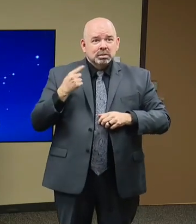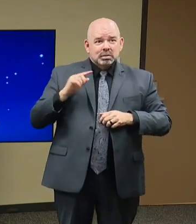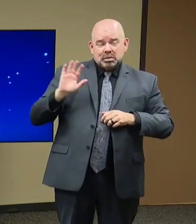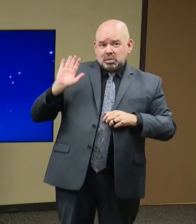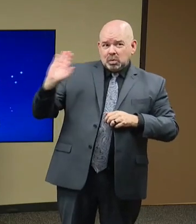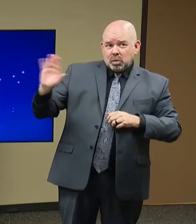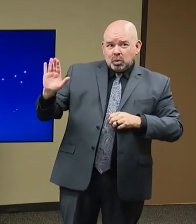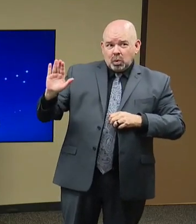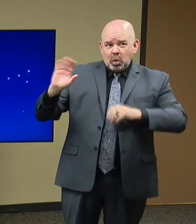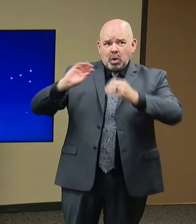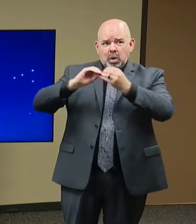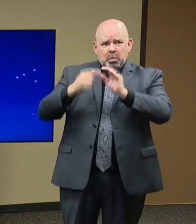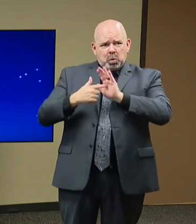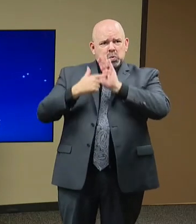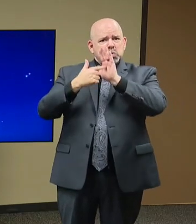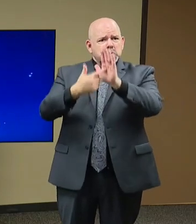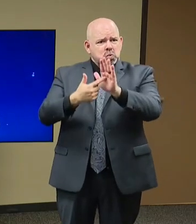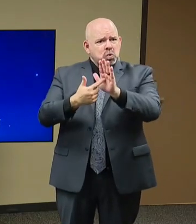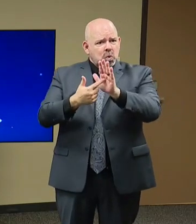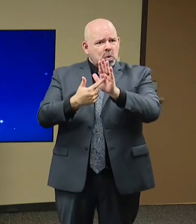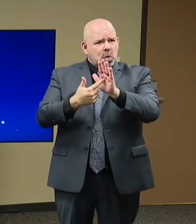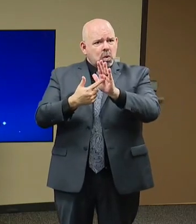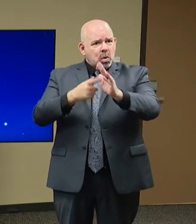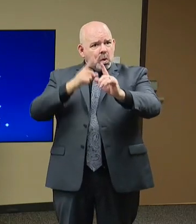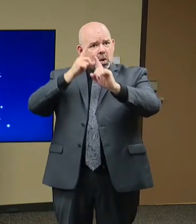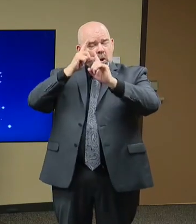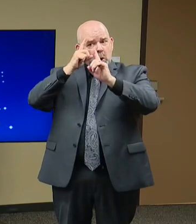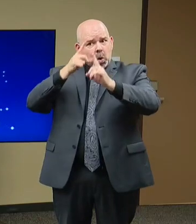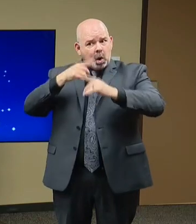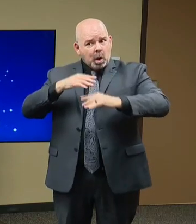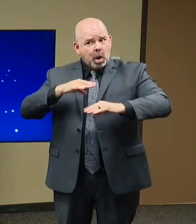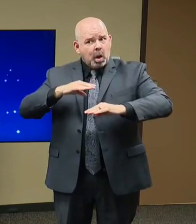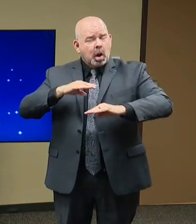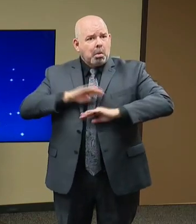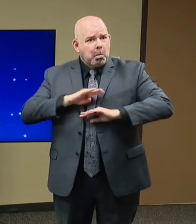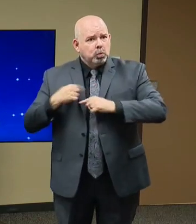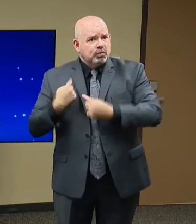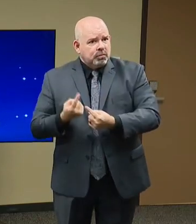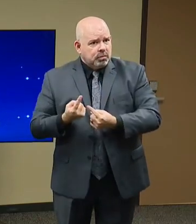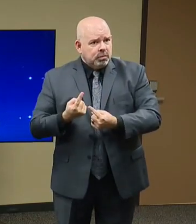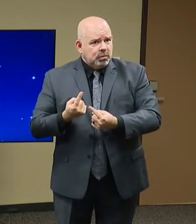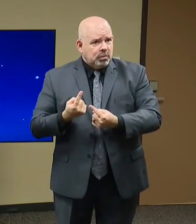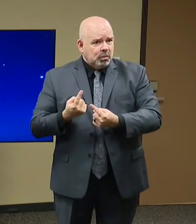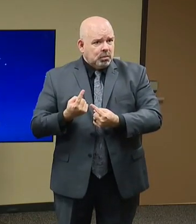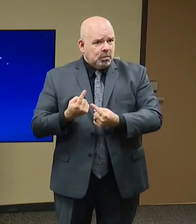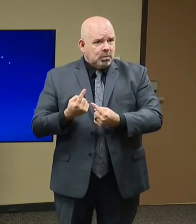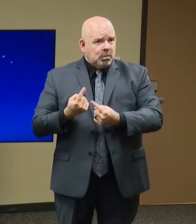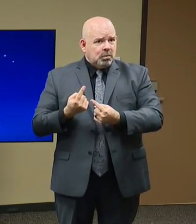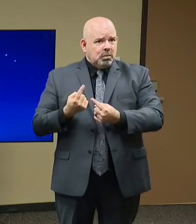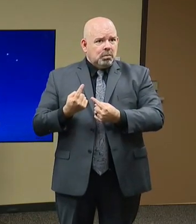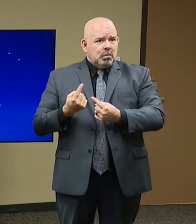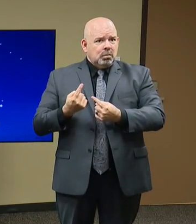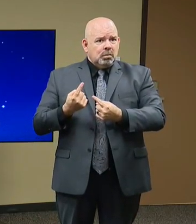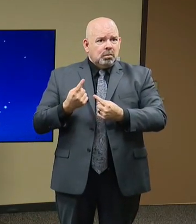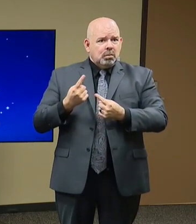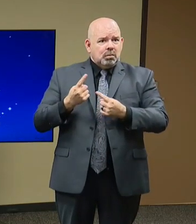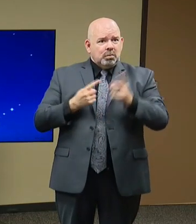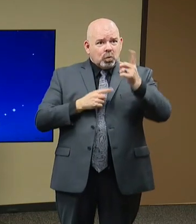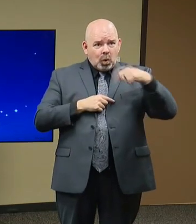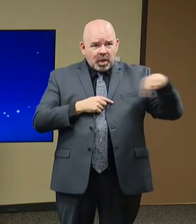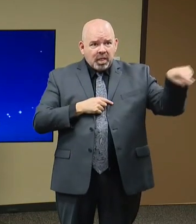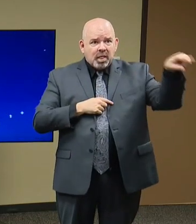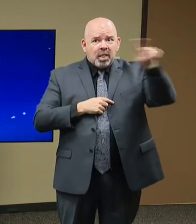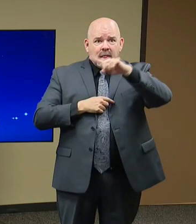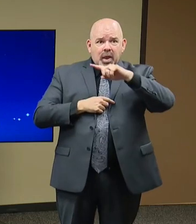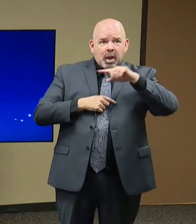direction, but you're opening the window of opportunity for them to do more things, it sounds like you're giving them two different messages.